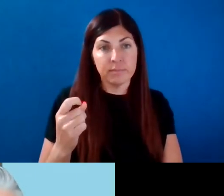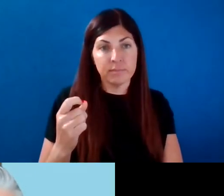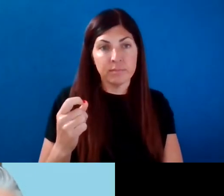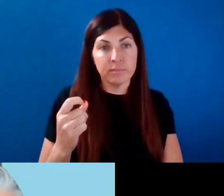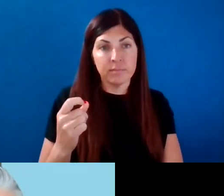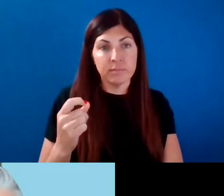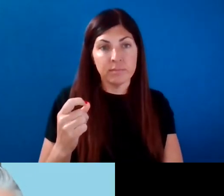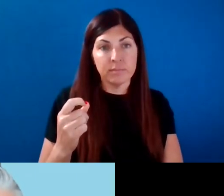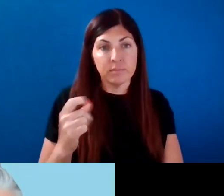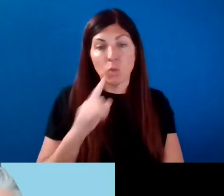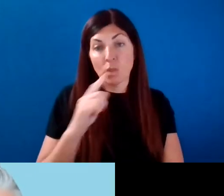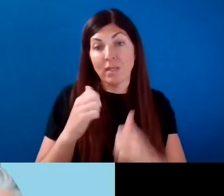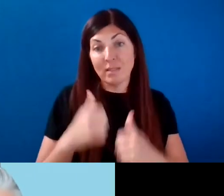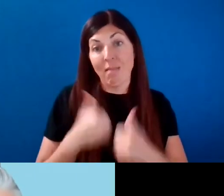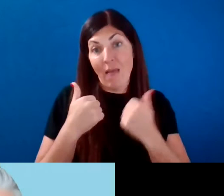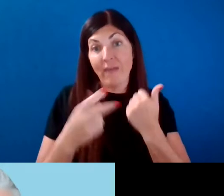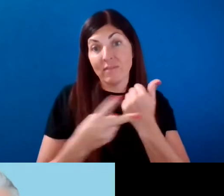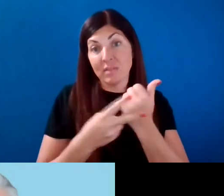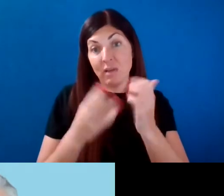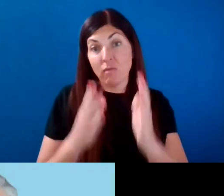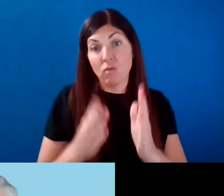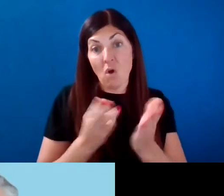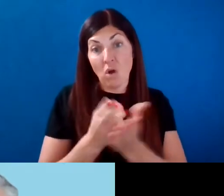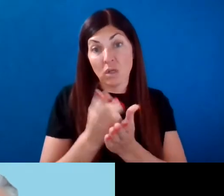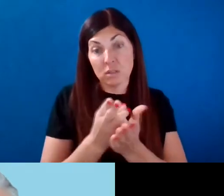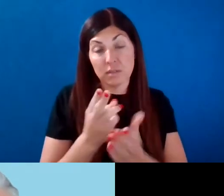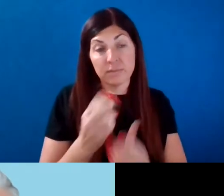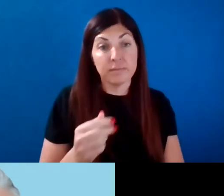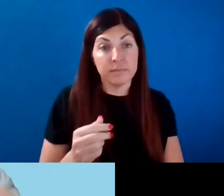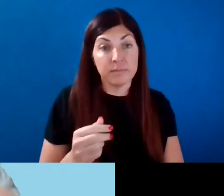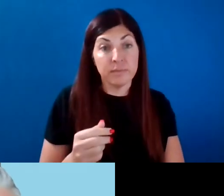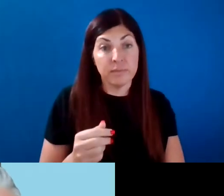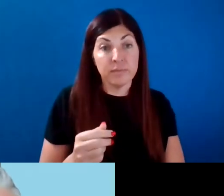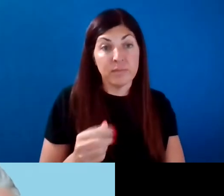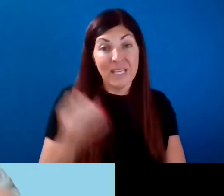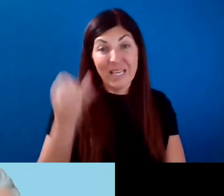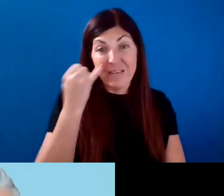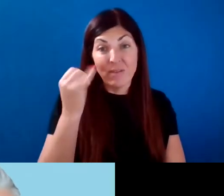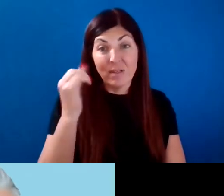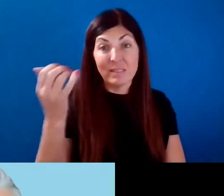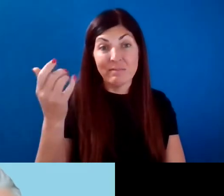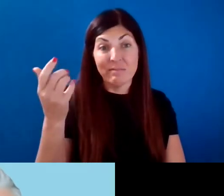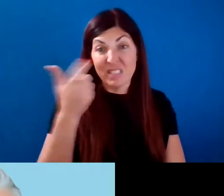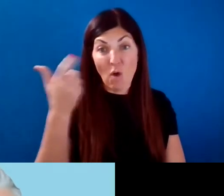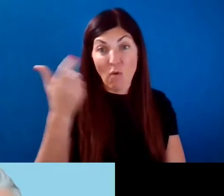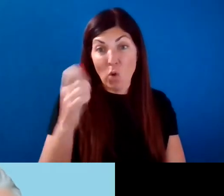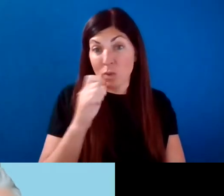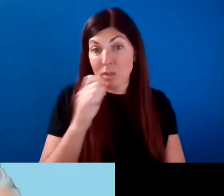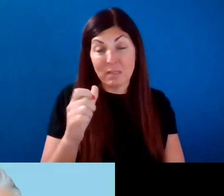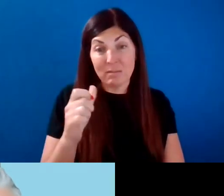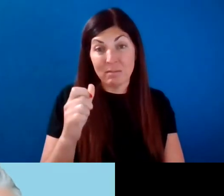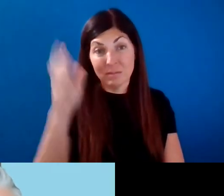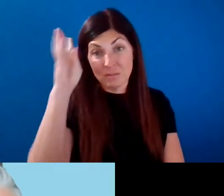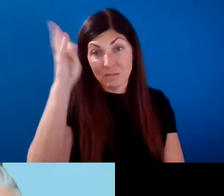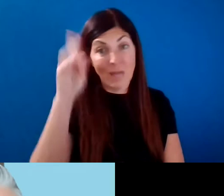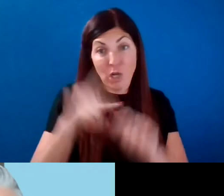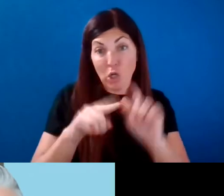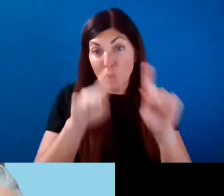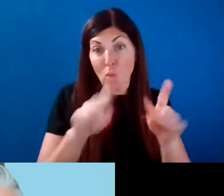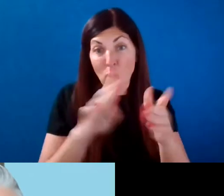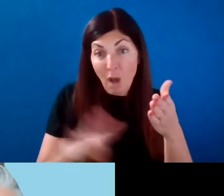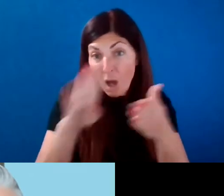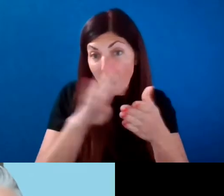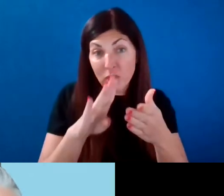is a lifesaver. I know for me, if things like cell phones didn't exist, I would not have been able to go to college